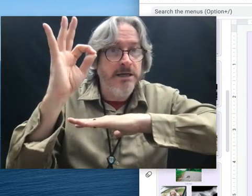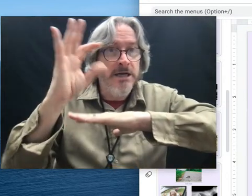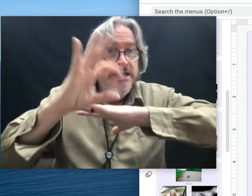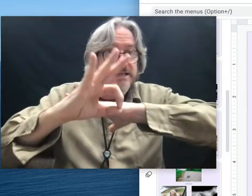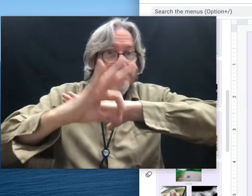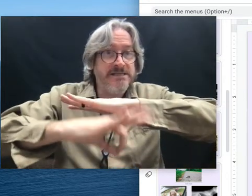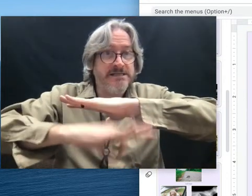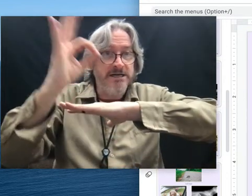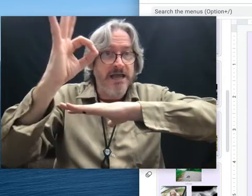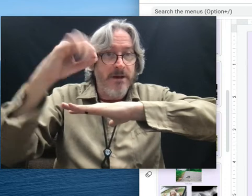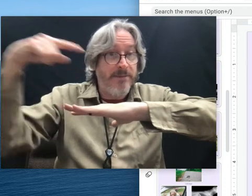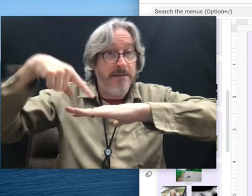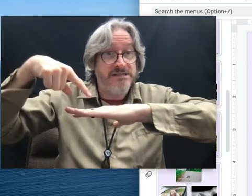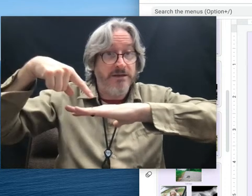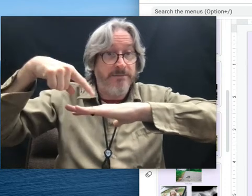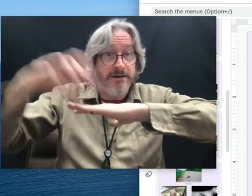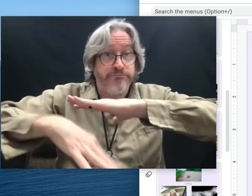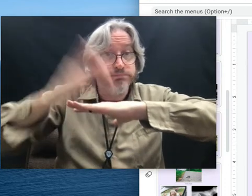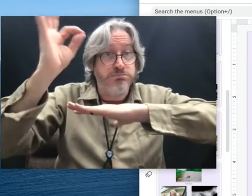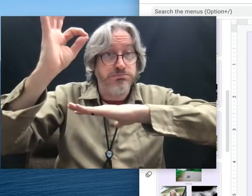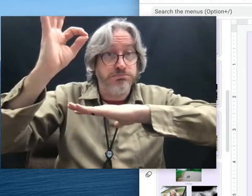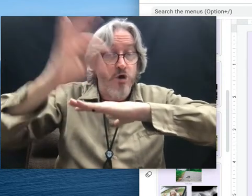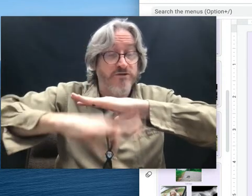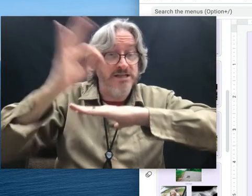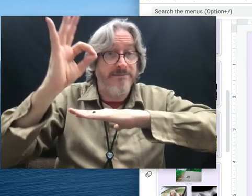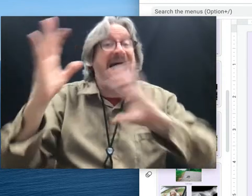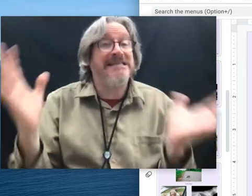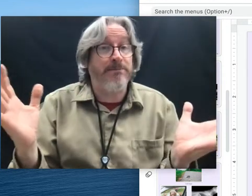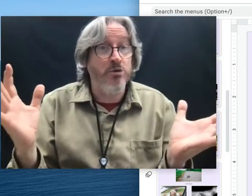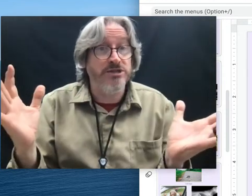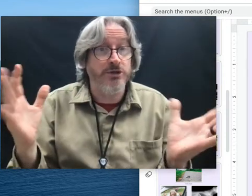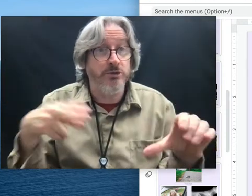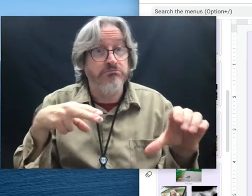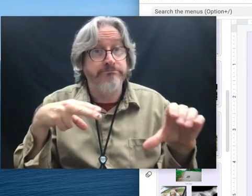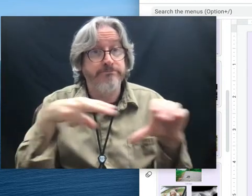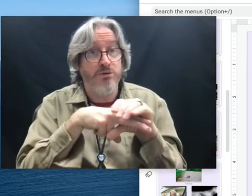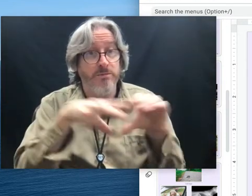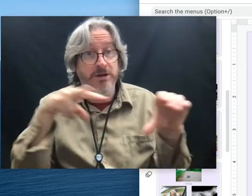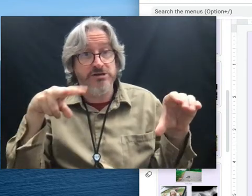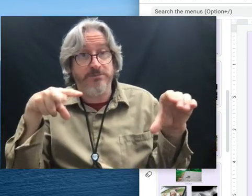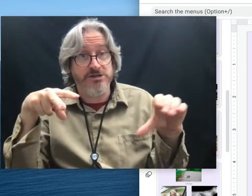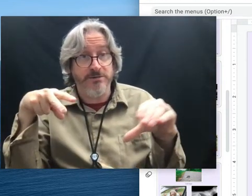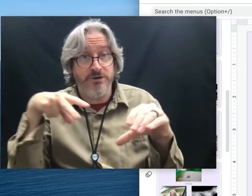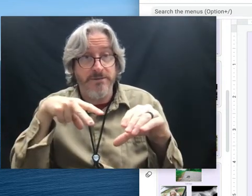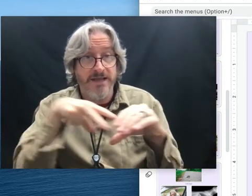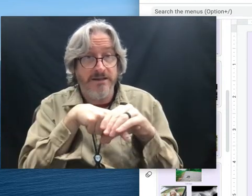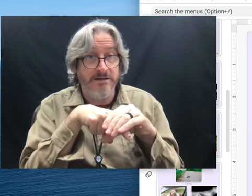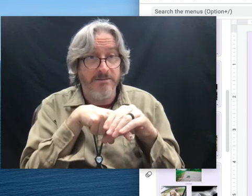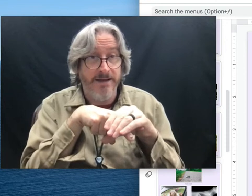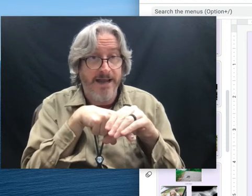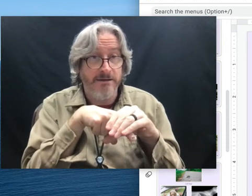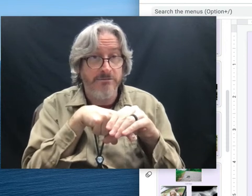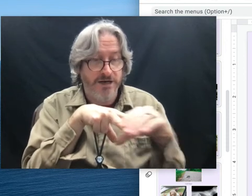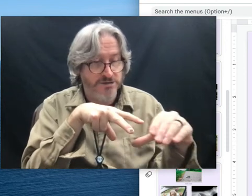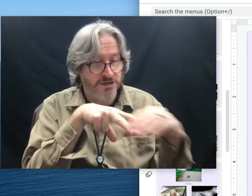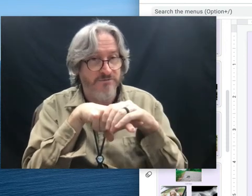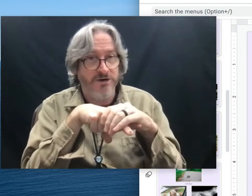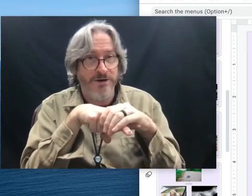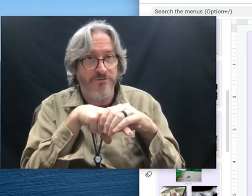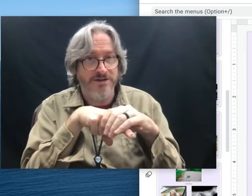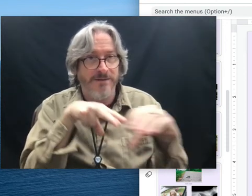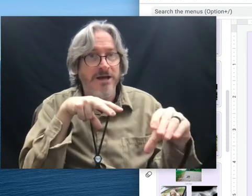Overslept. This means the sun came up and I'm still in bed. Overslept. As opposed to, boom, here's the person, put them in the bed. Right, here's